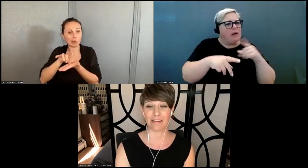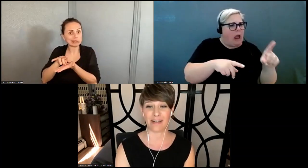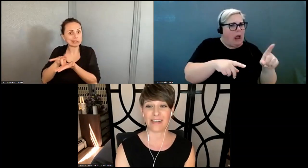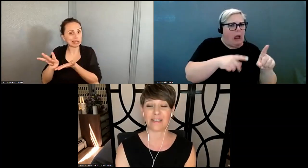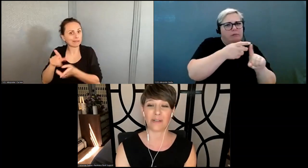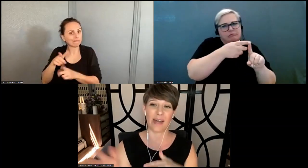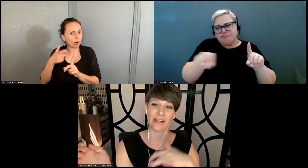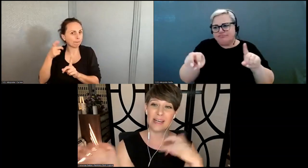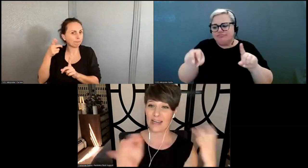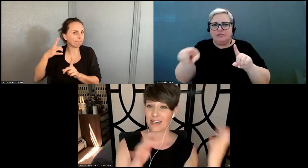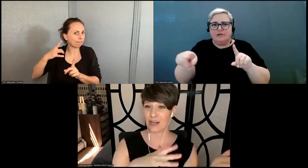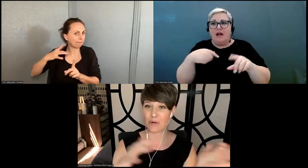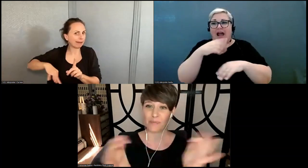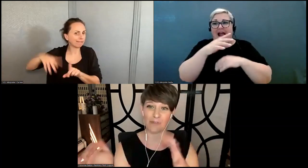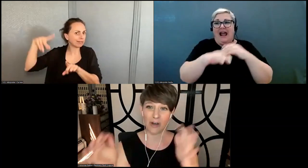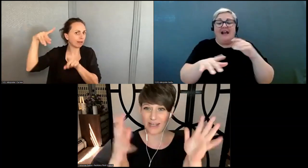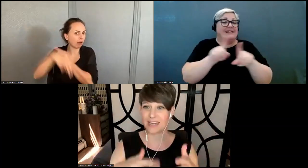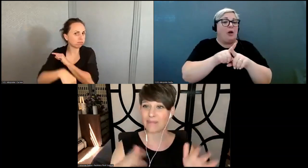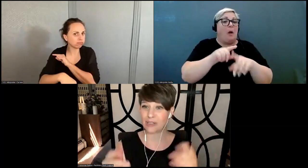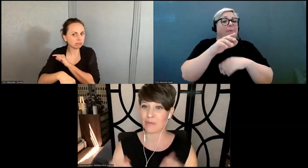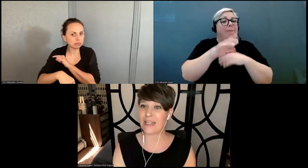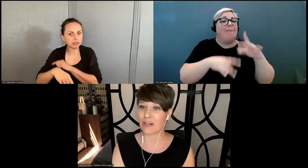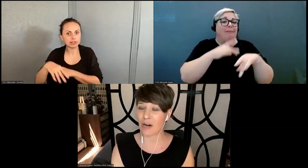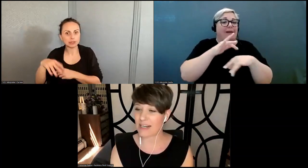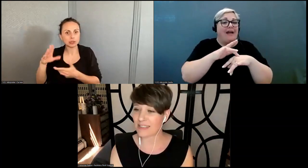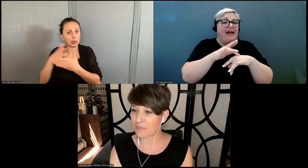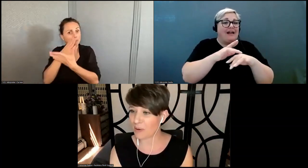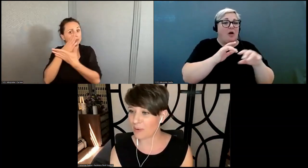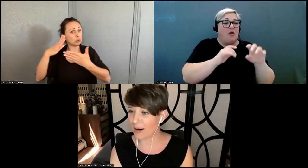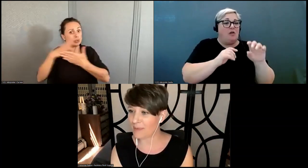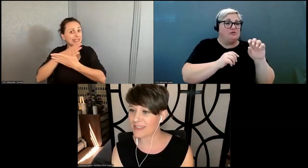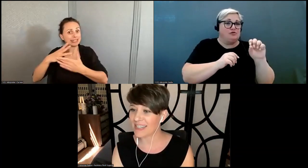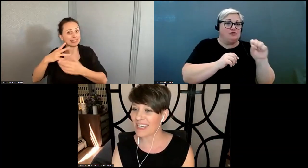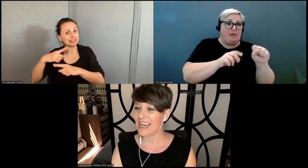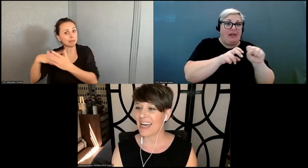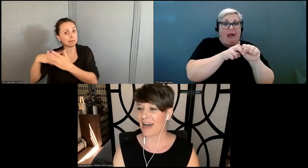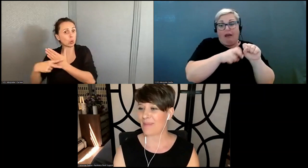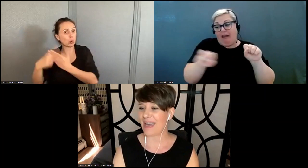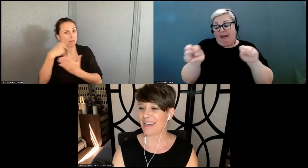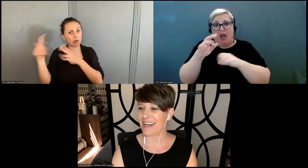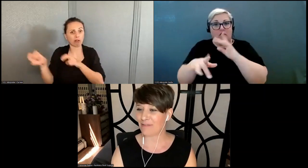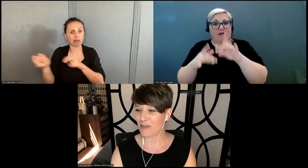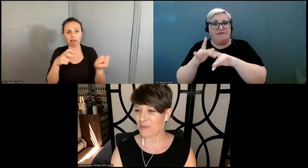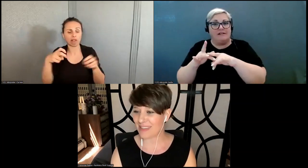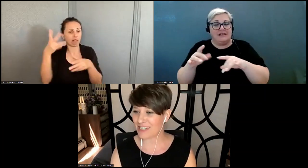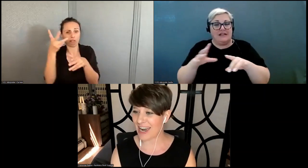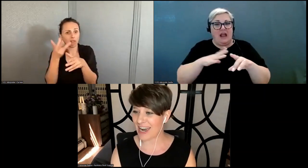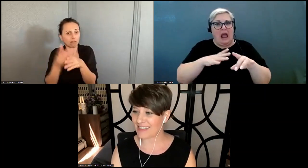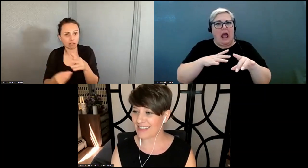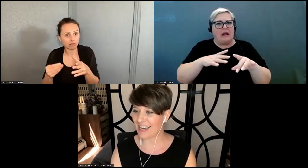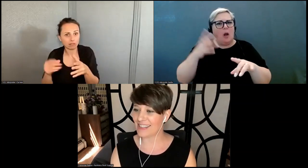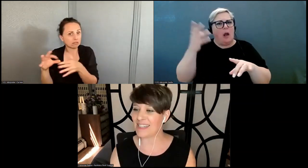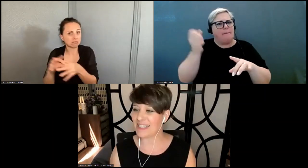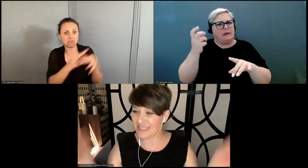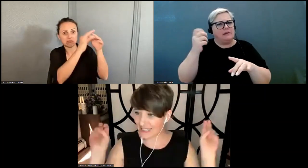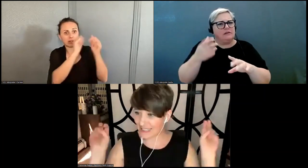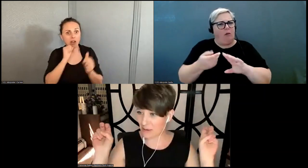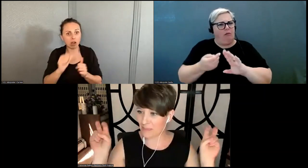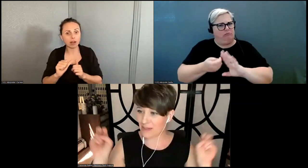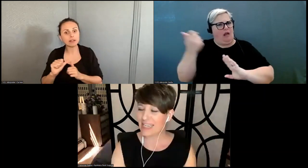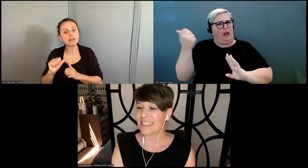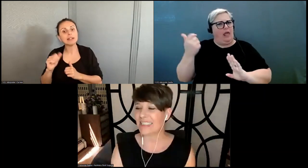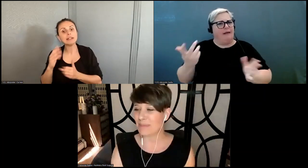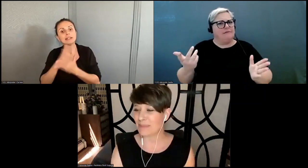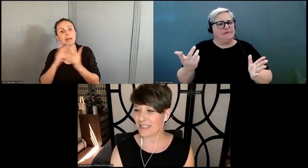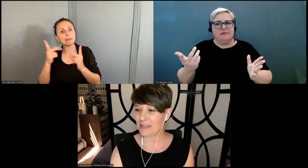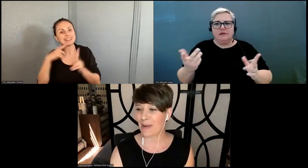said benefits so that, you know, falling in between the cracks of programs. And a few in the chat that the